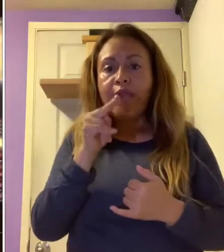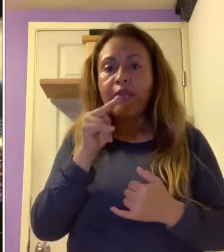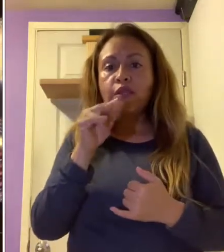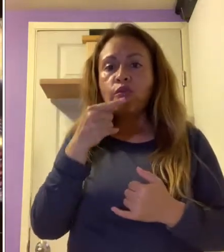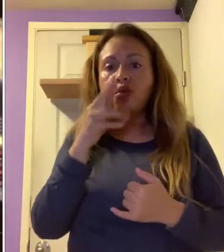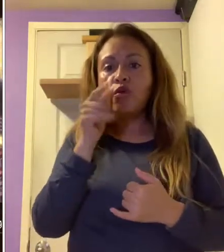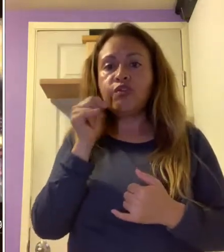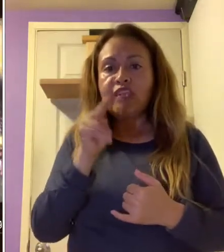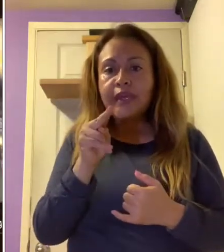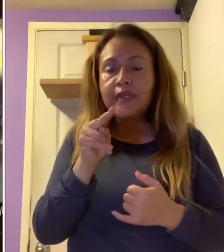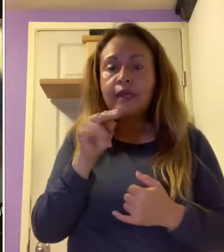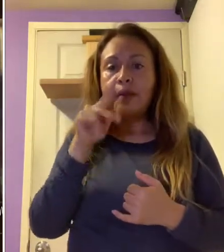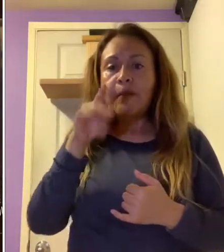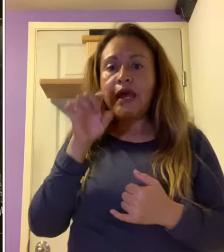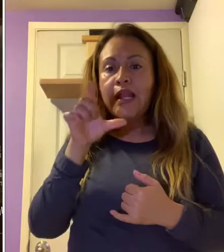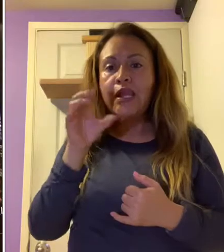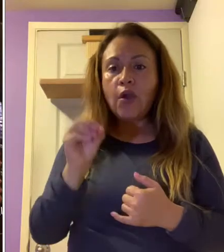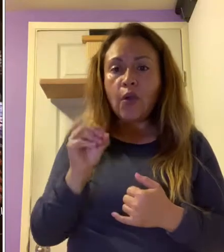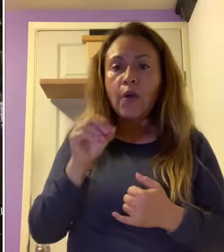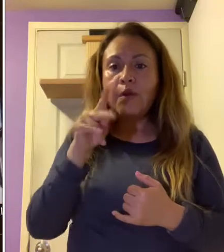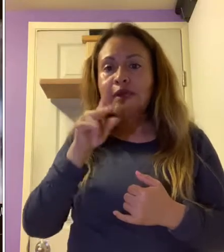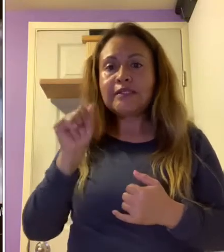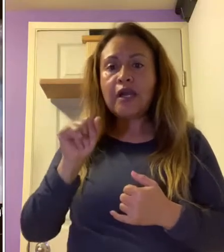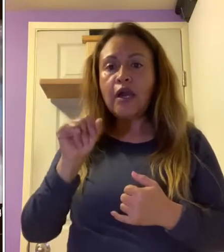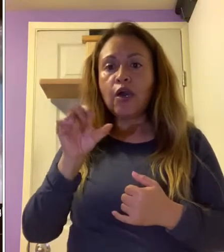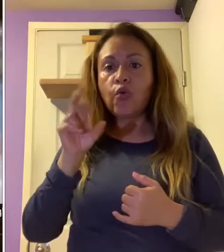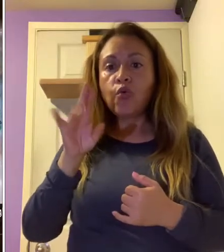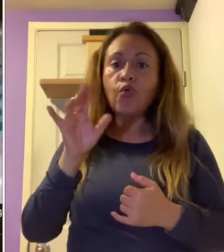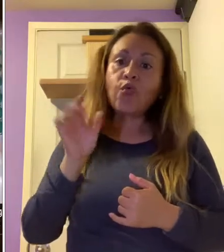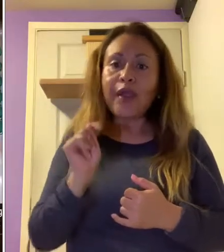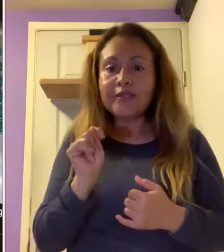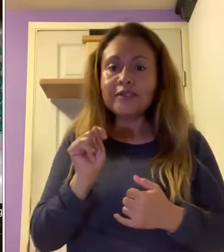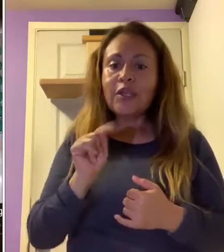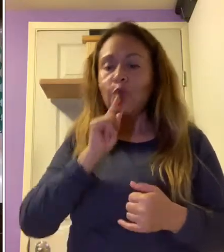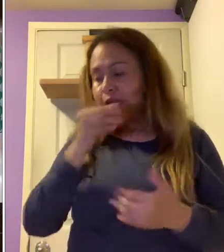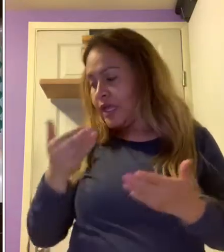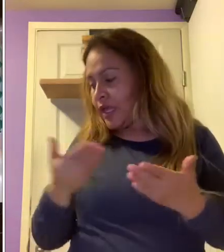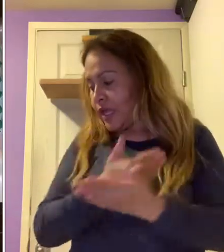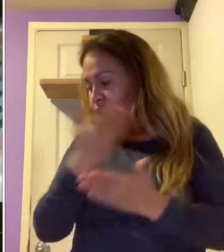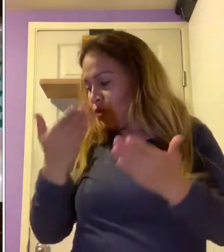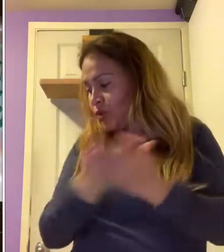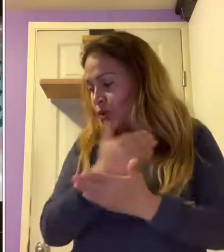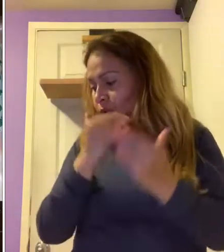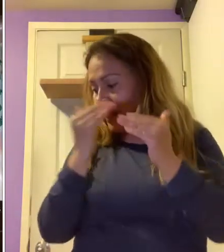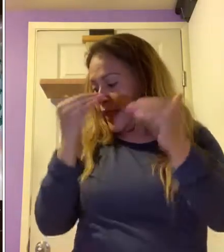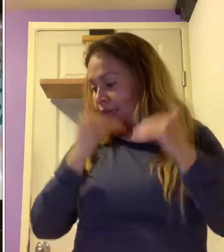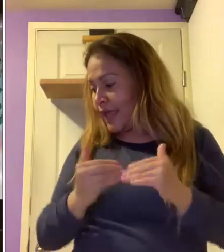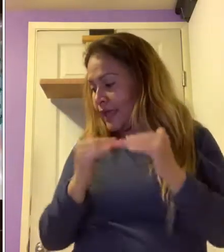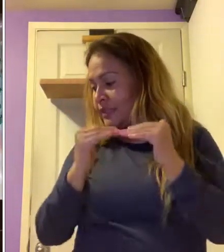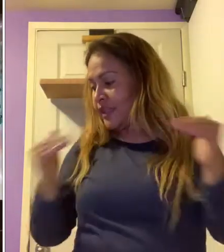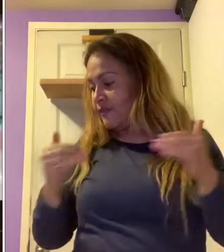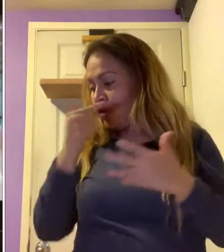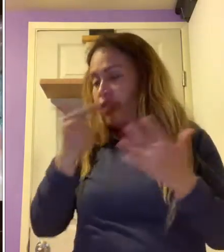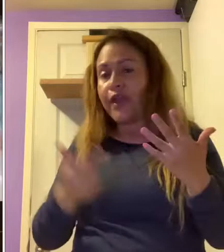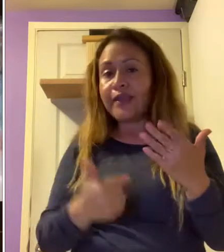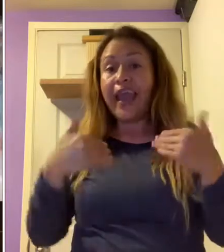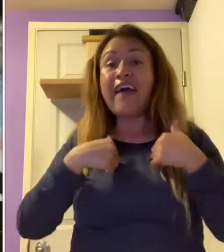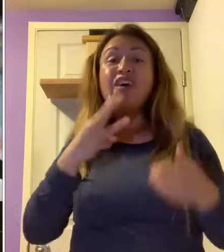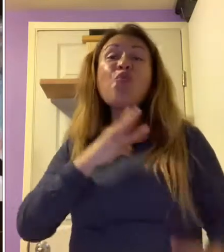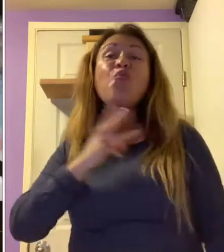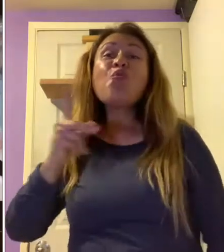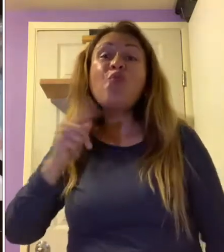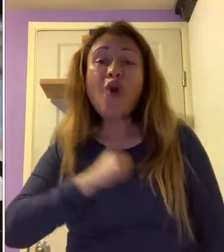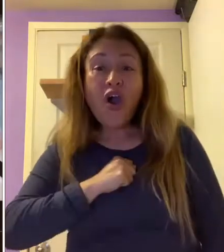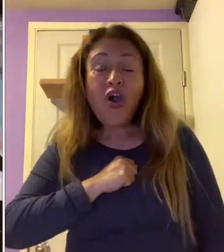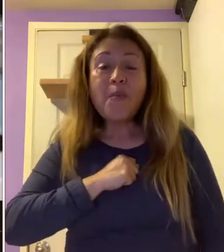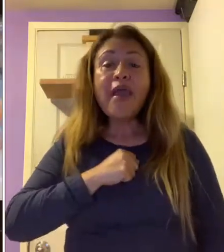get grain-free, gluten-free, paleo pizza crust. We didn't have this 15 to 10 years ago. This is brand new, next-level stuff, and